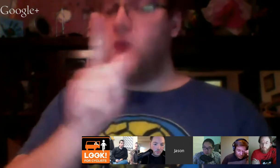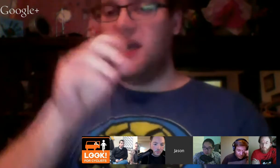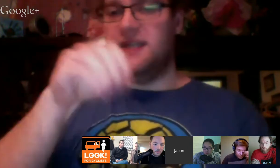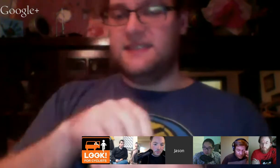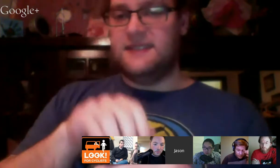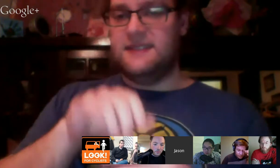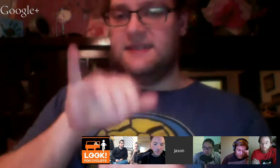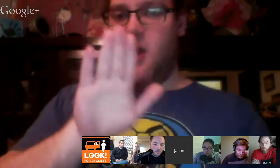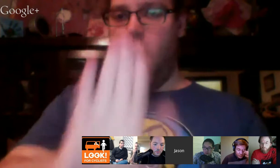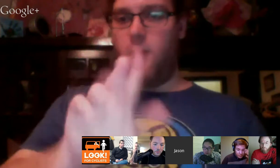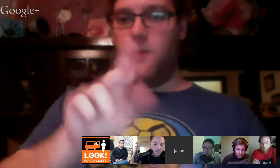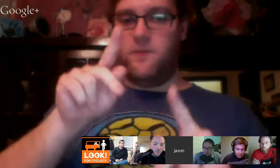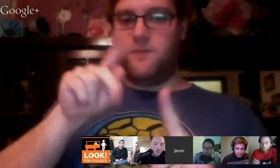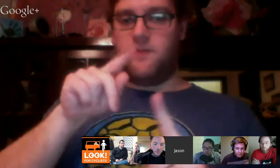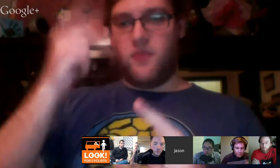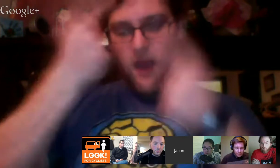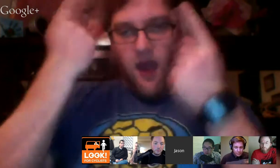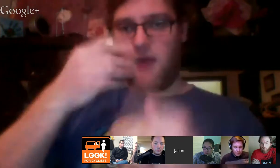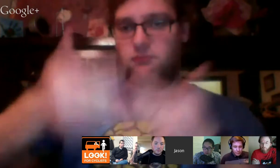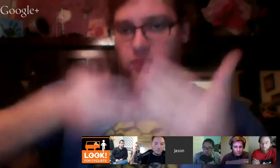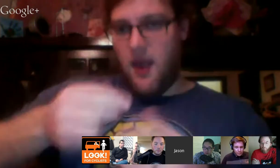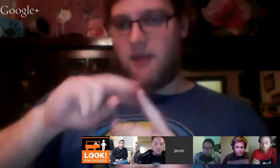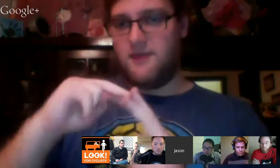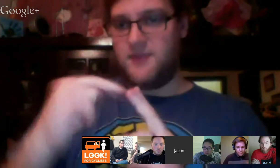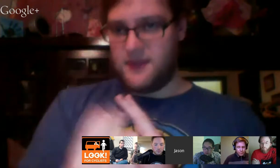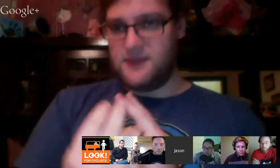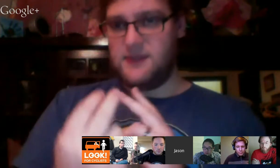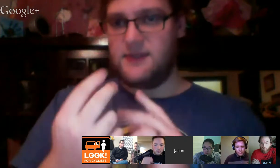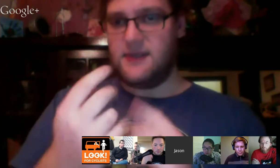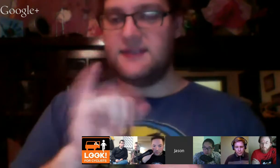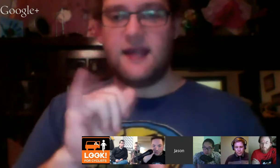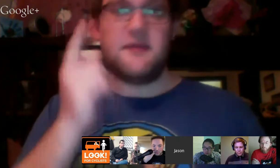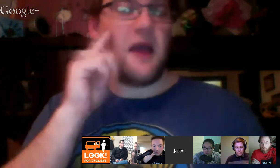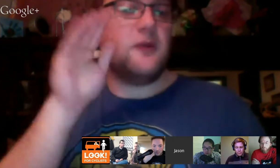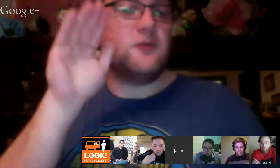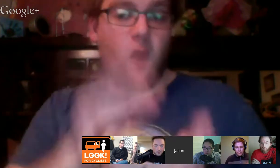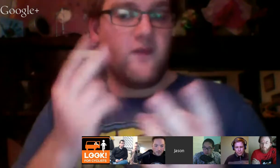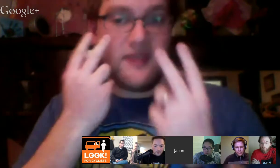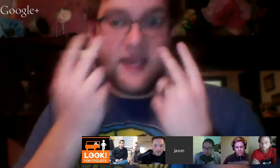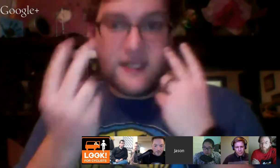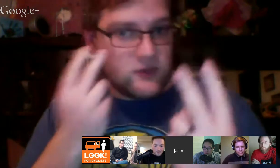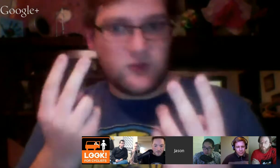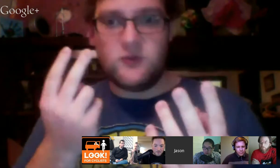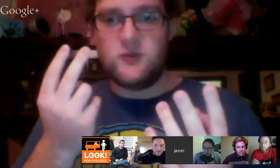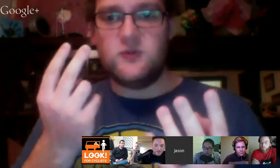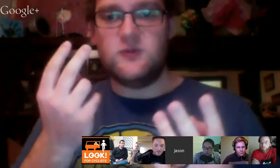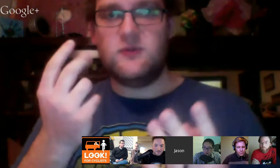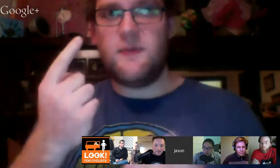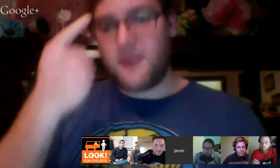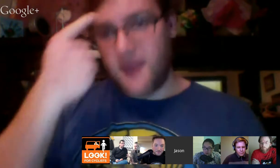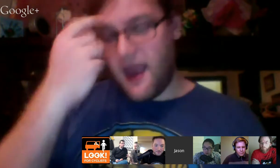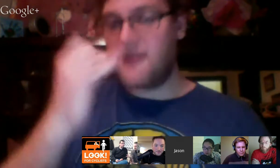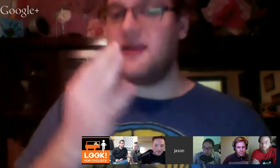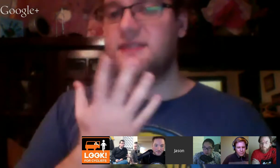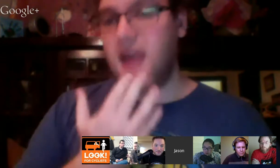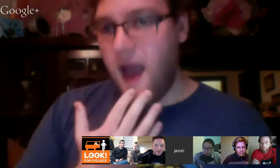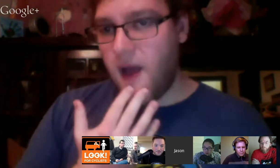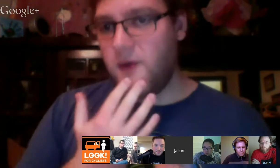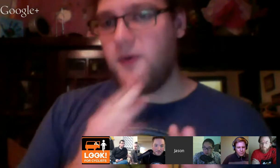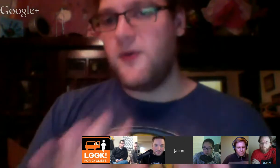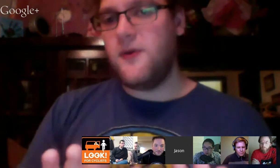you can really play with it in developer tools. Just use your imagination and look at it from the perspective of someone who might be low